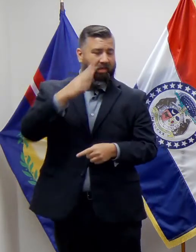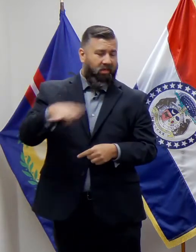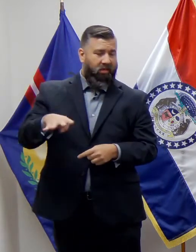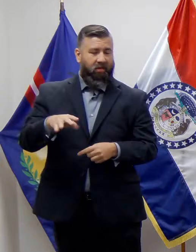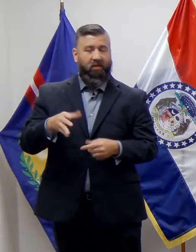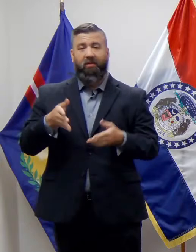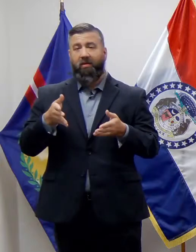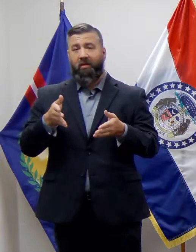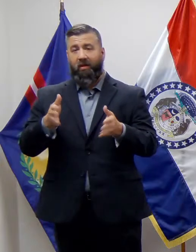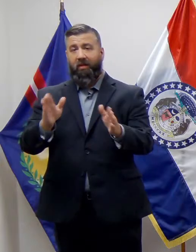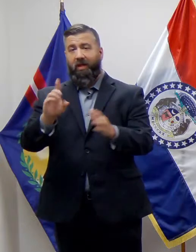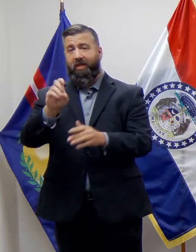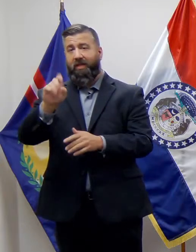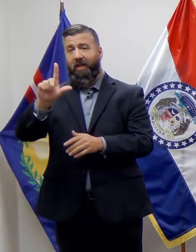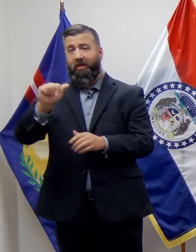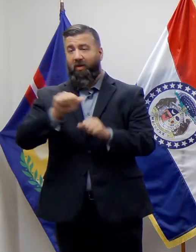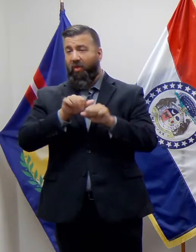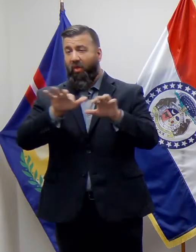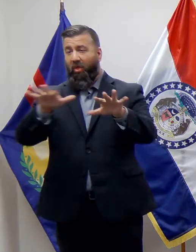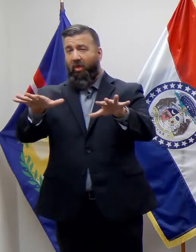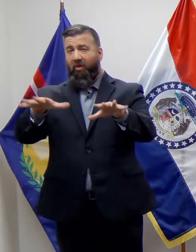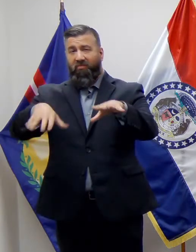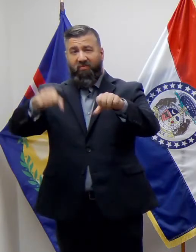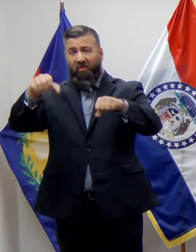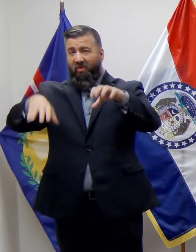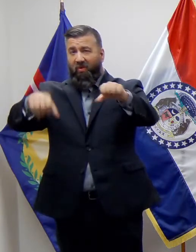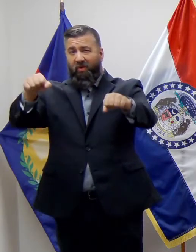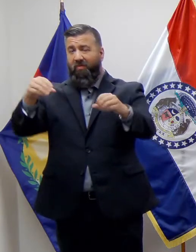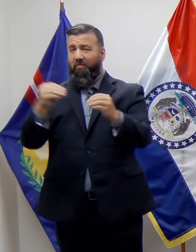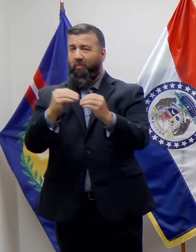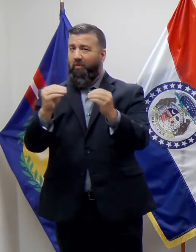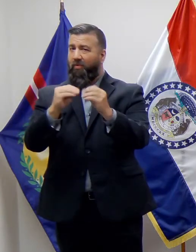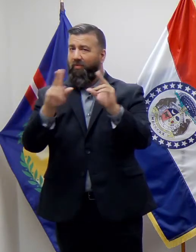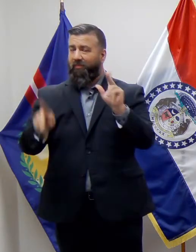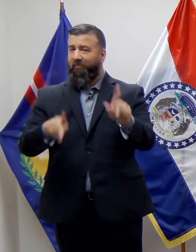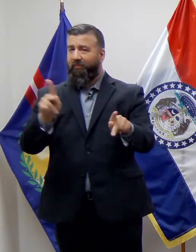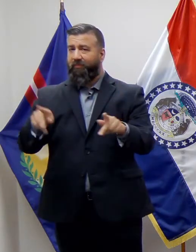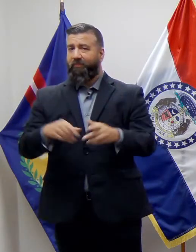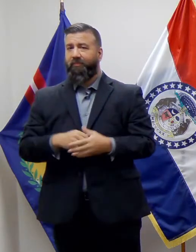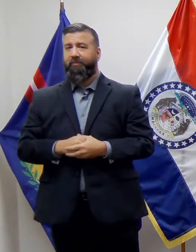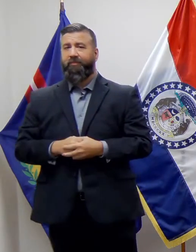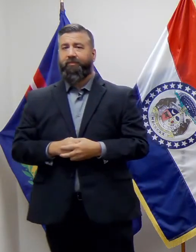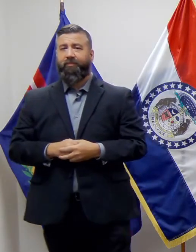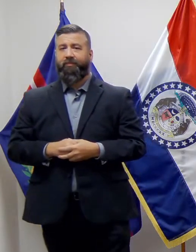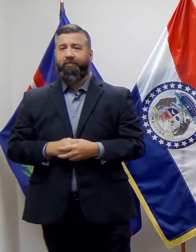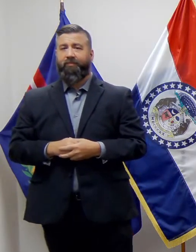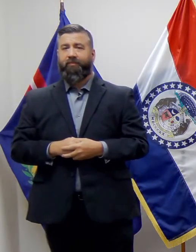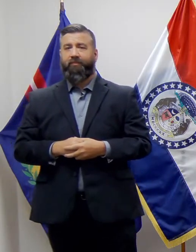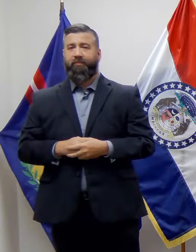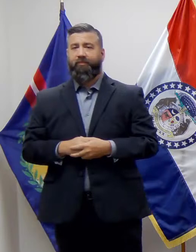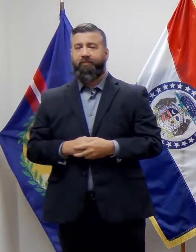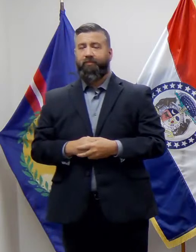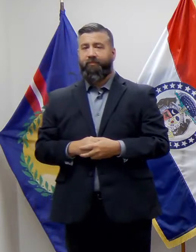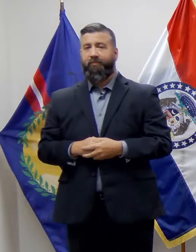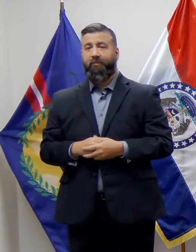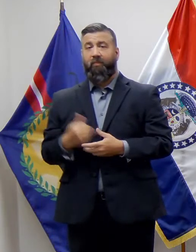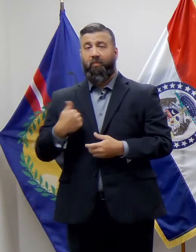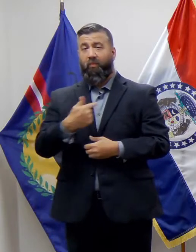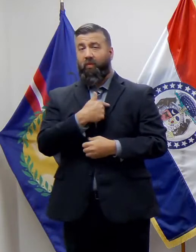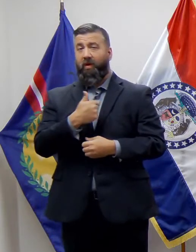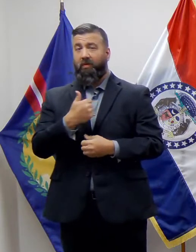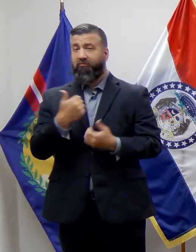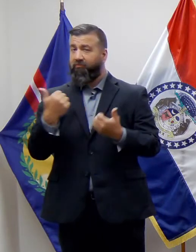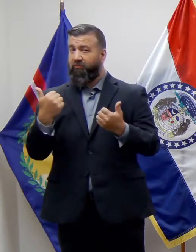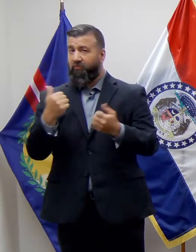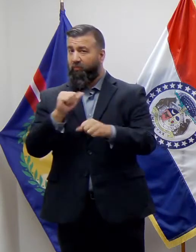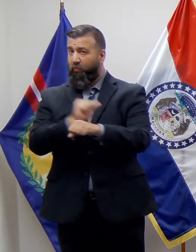this Delta variant rack up more and more victims with each passing day. While we are diligently working to get